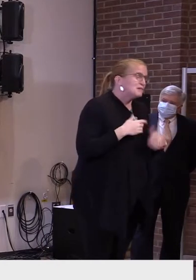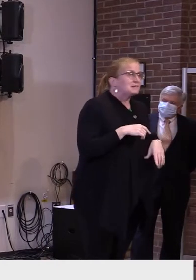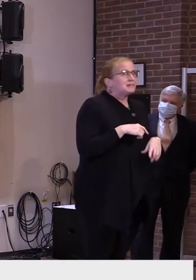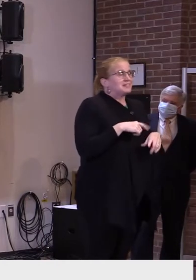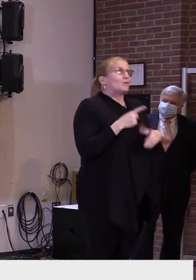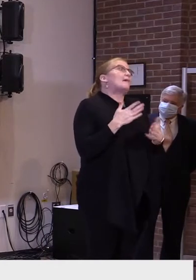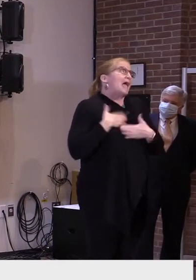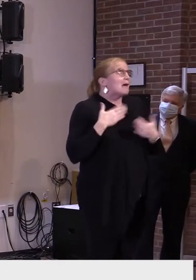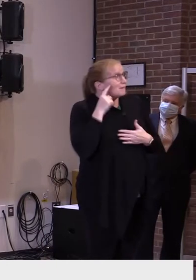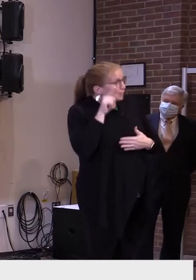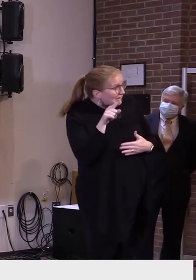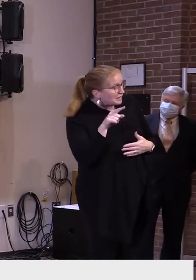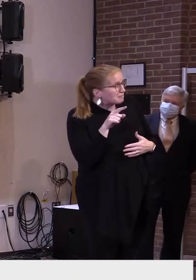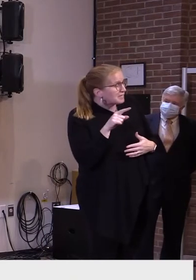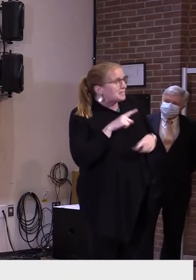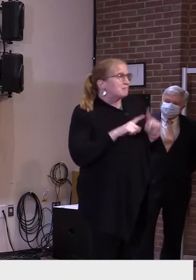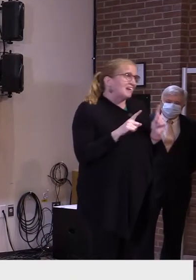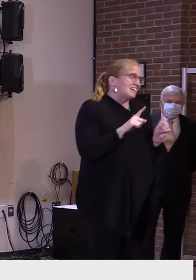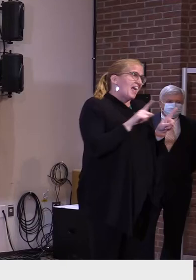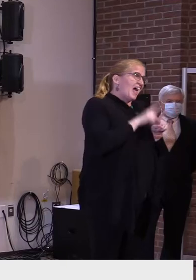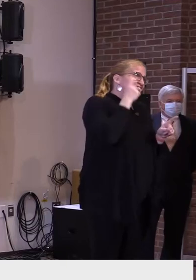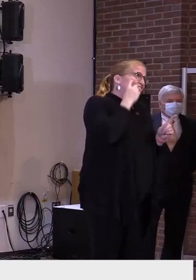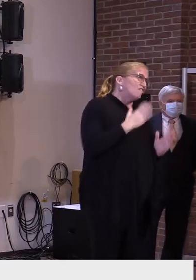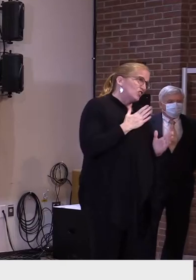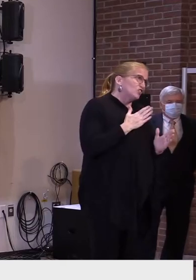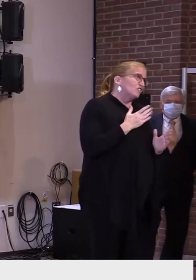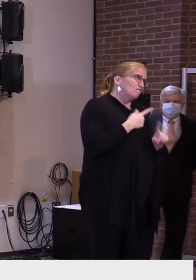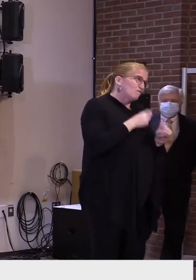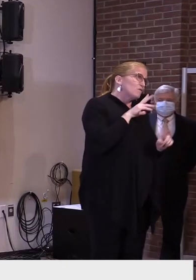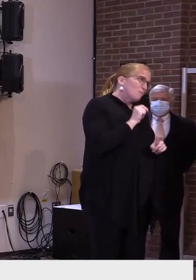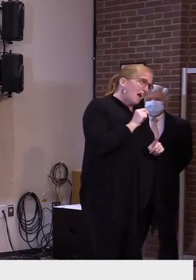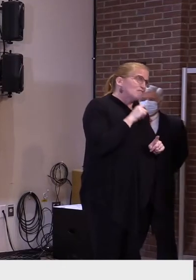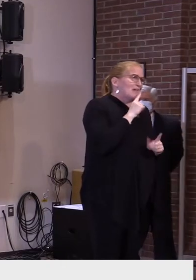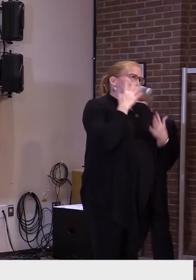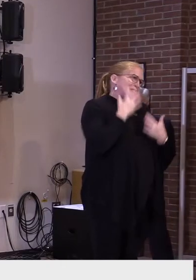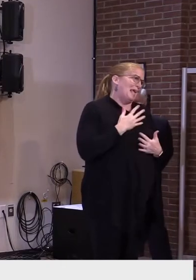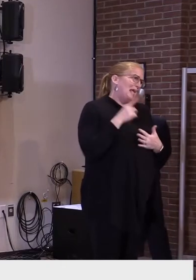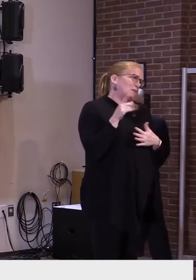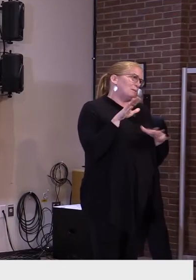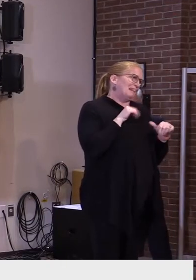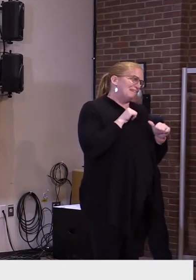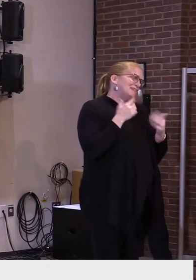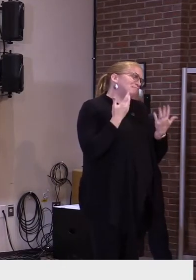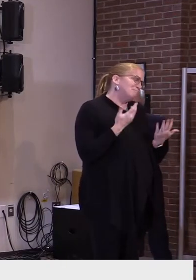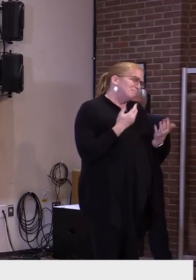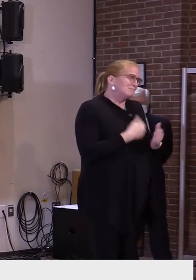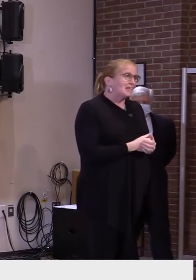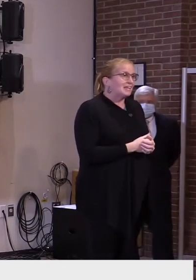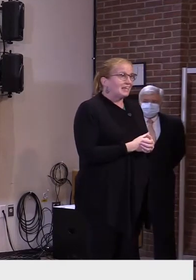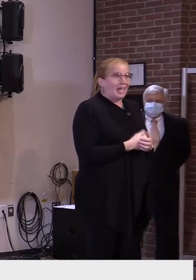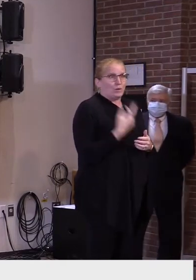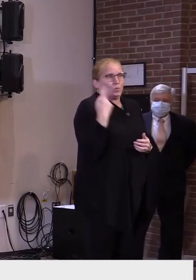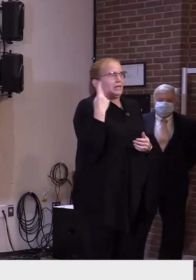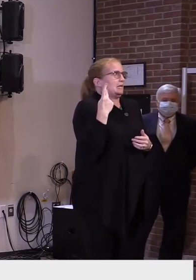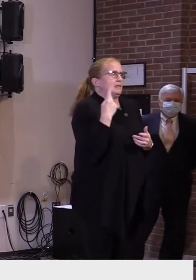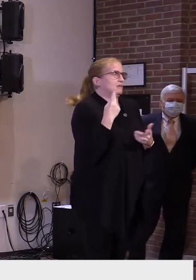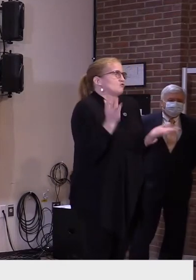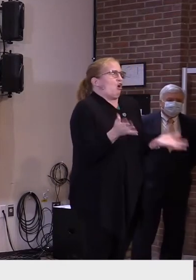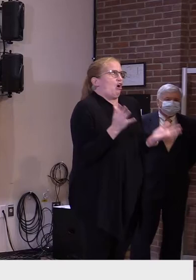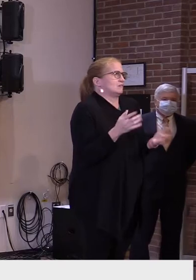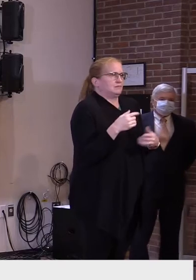governor from Vermont, I'm sad to see him go. And again, we speak almost on a weekly